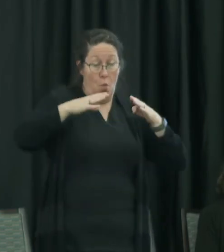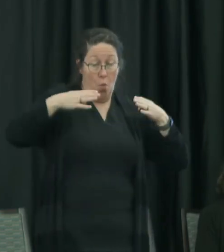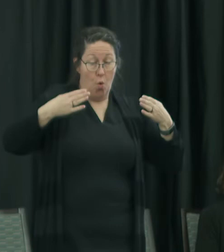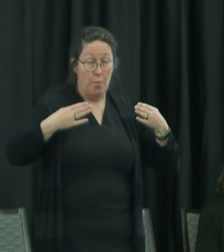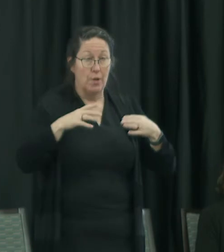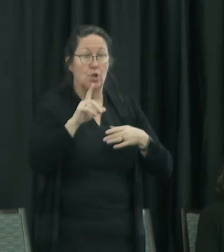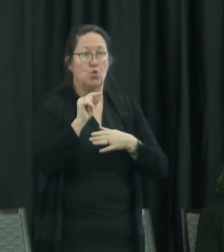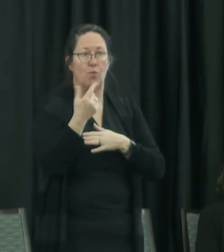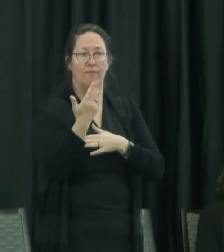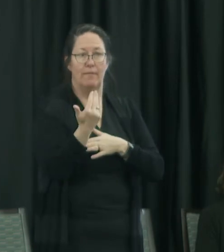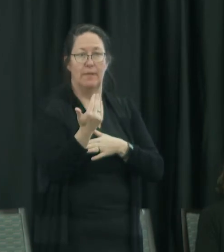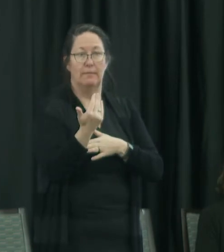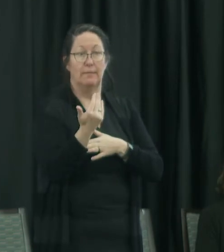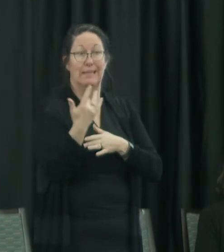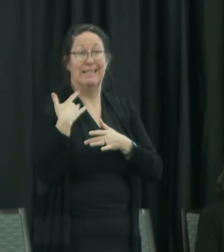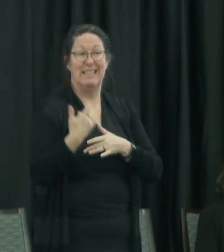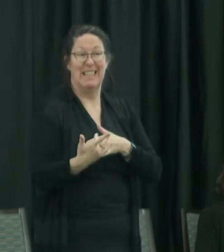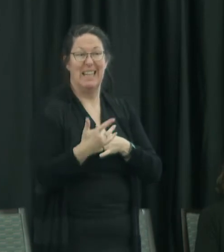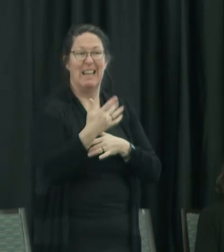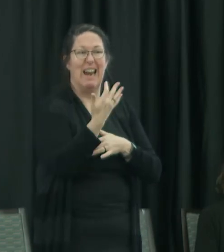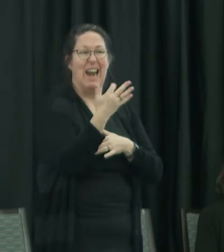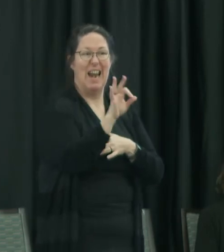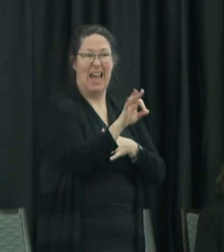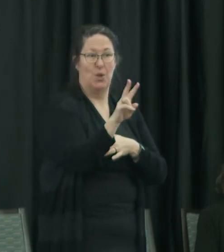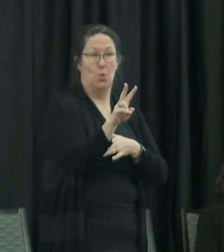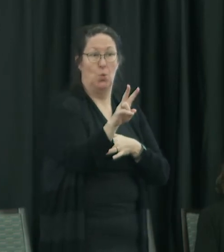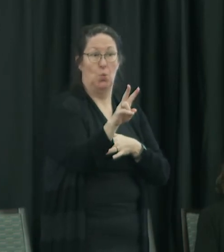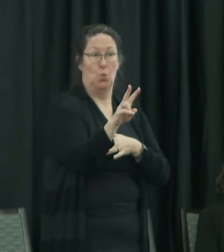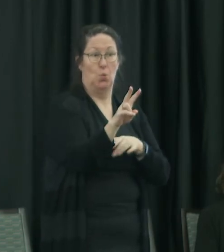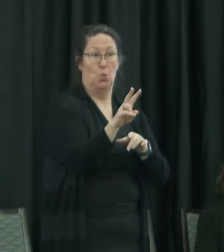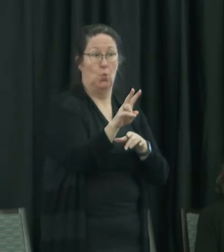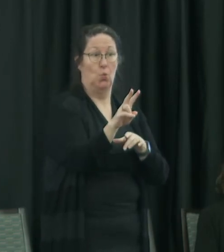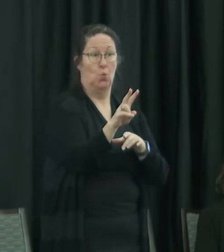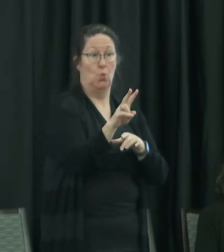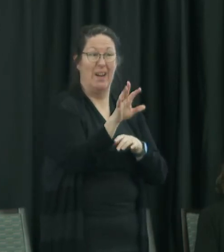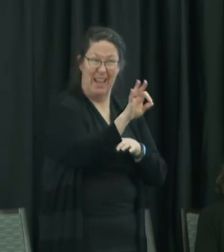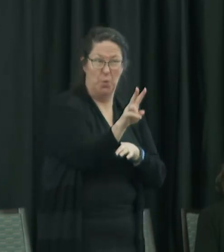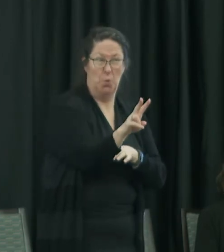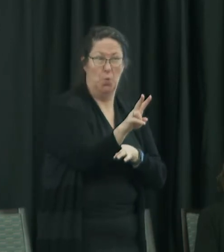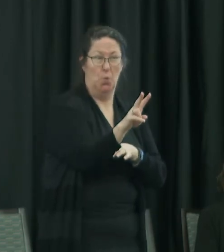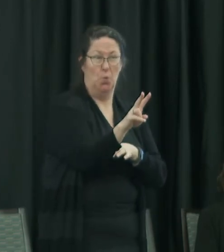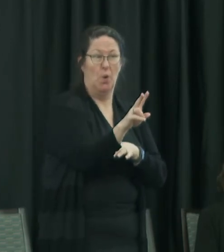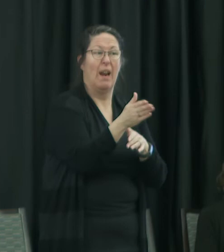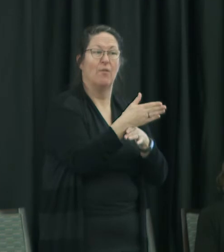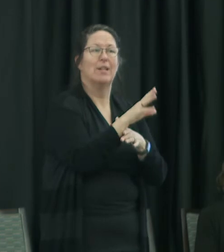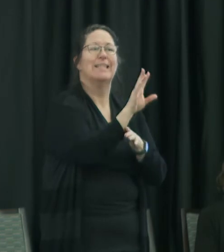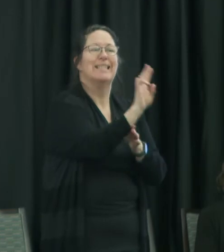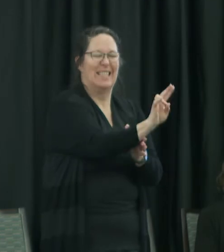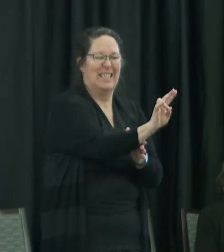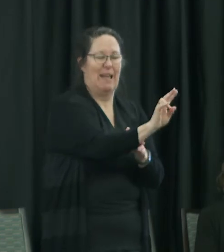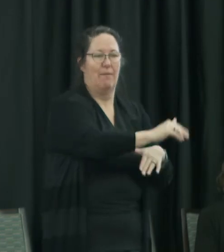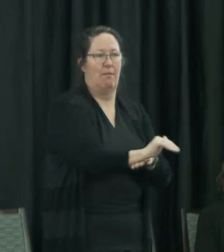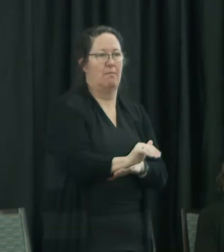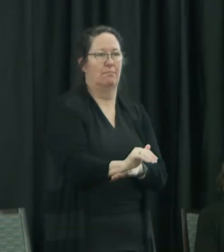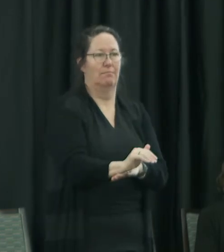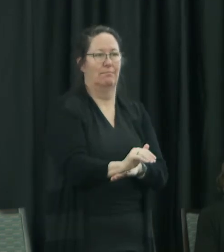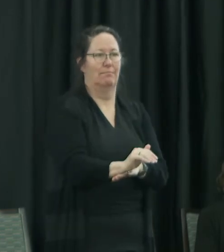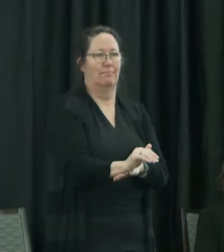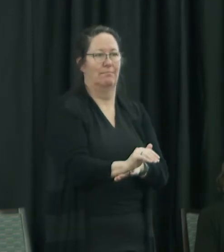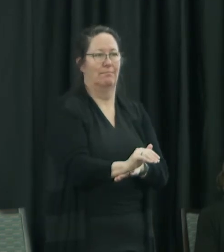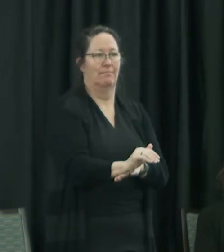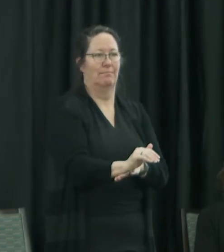in 2015, we served 92 unduplicated individuals with an average of 7 individuals per